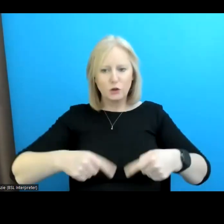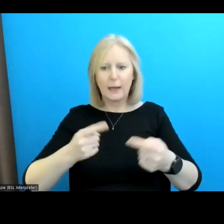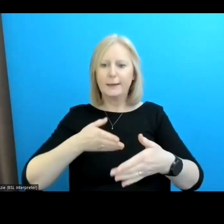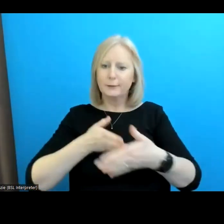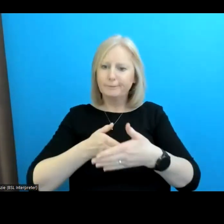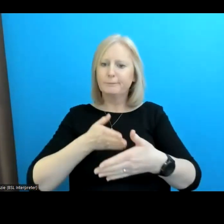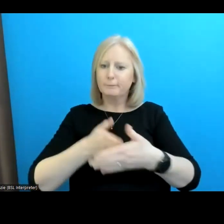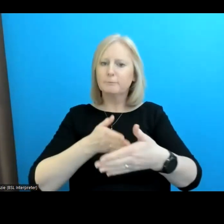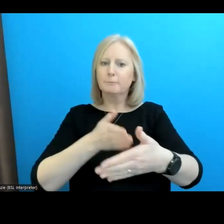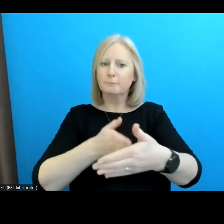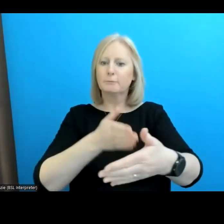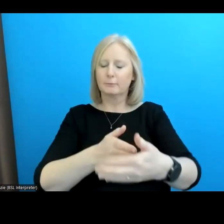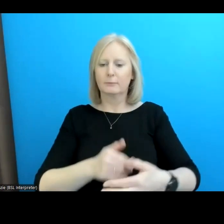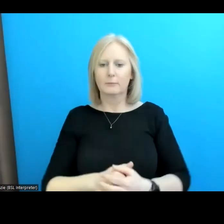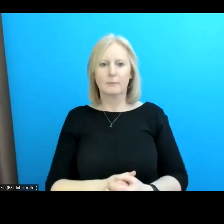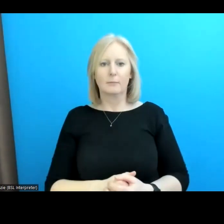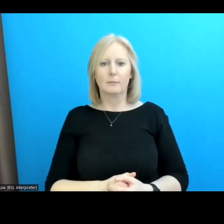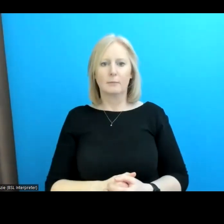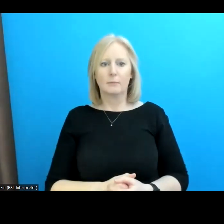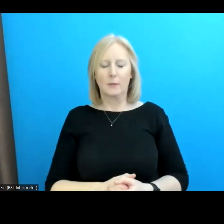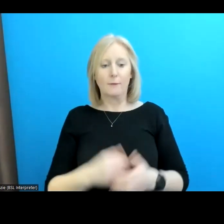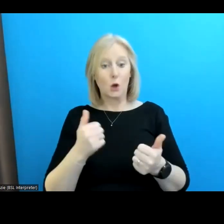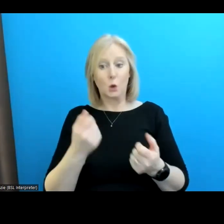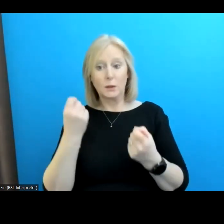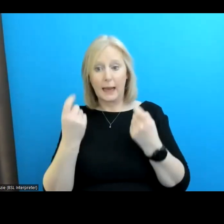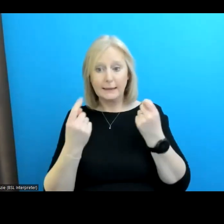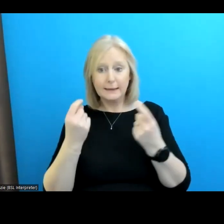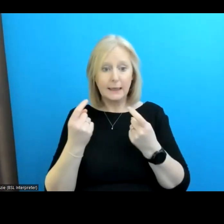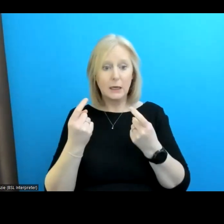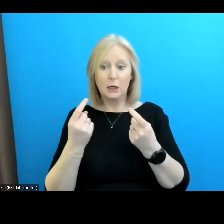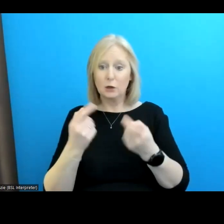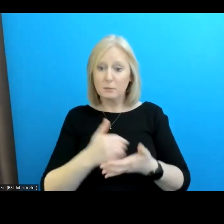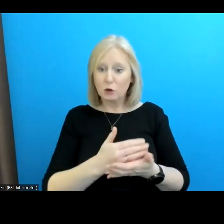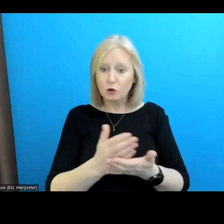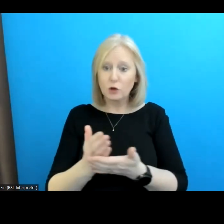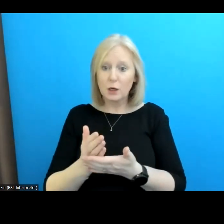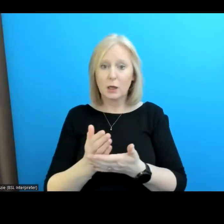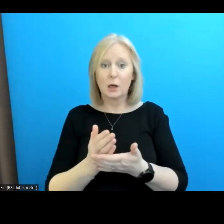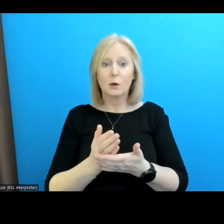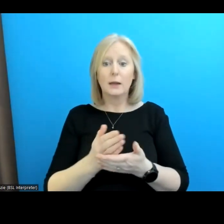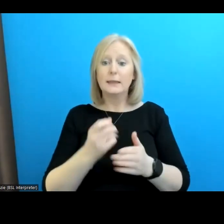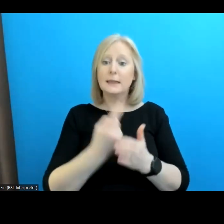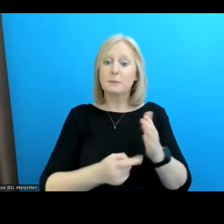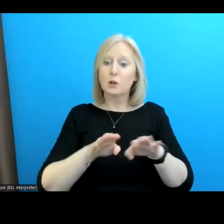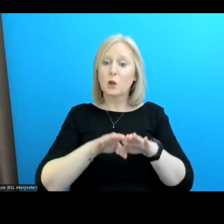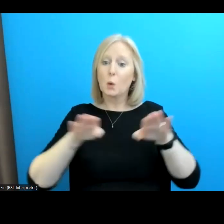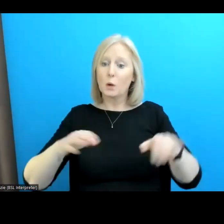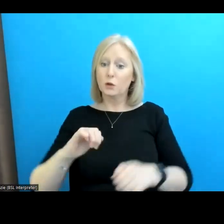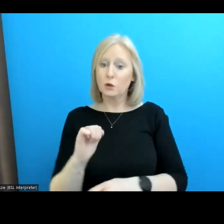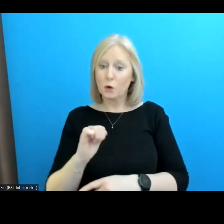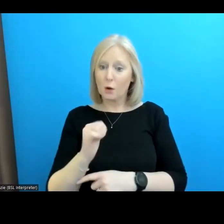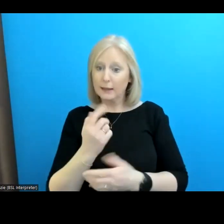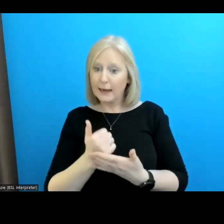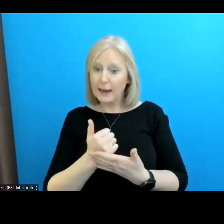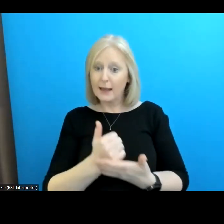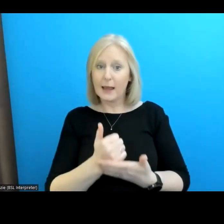But lots of good things that have come out there, lots of ideas have been passed over, and how Disability Equality Scotland can help have these conversations.